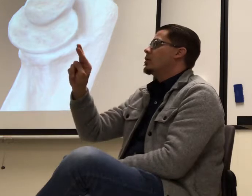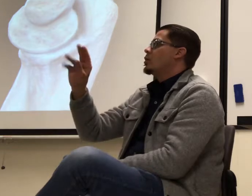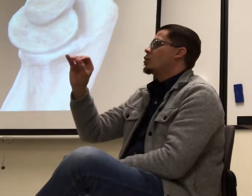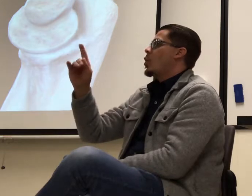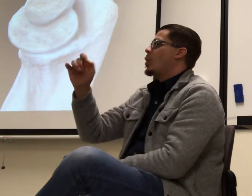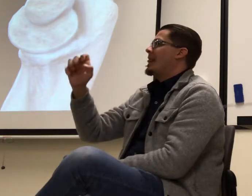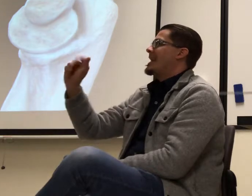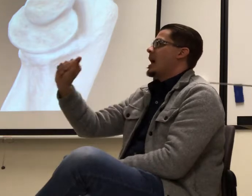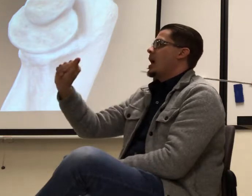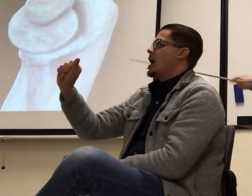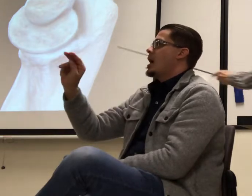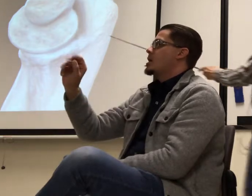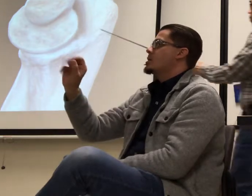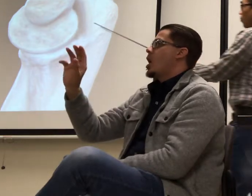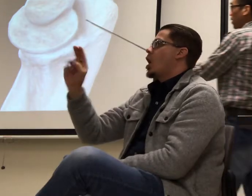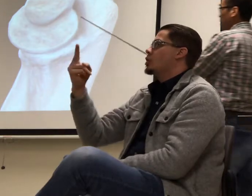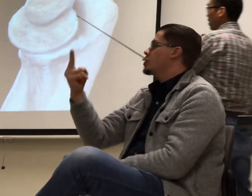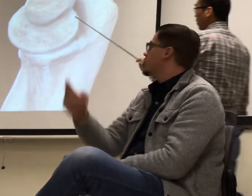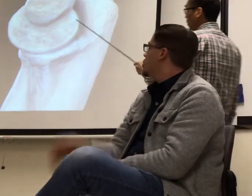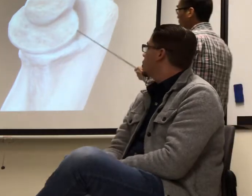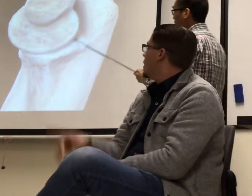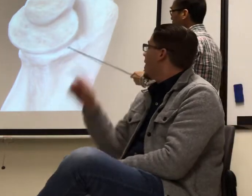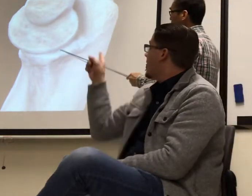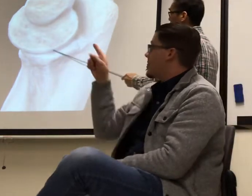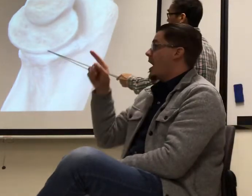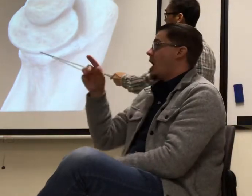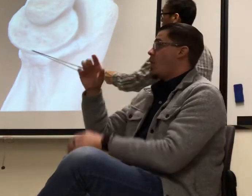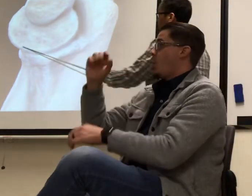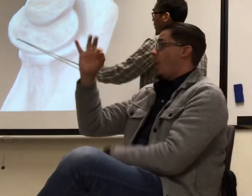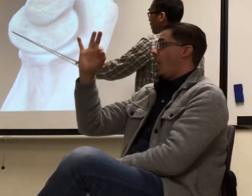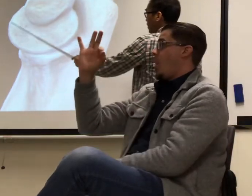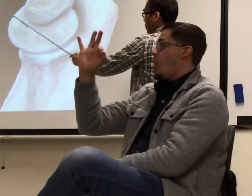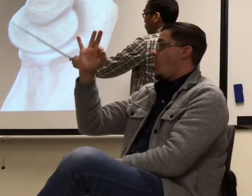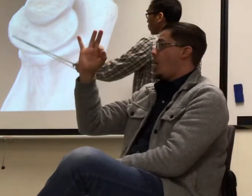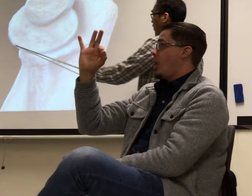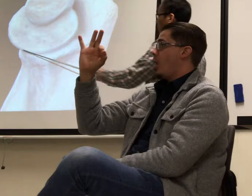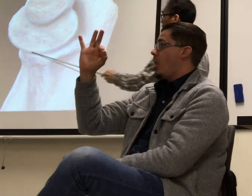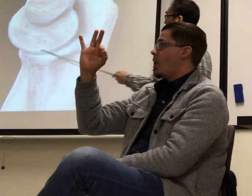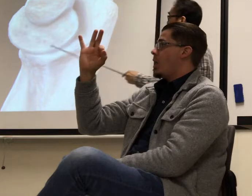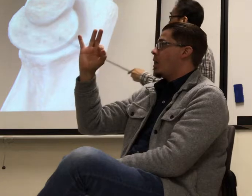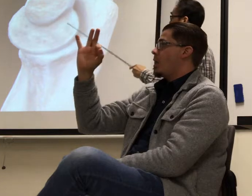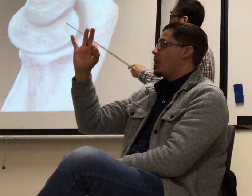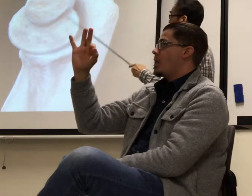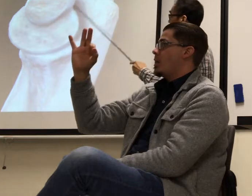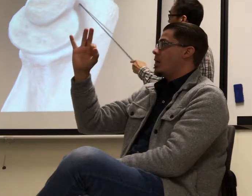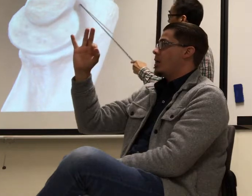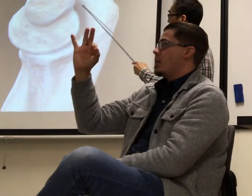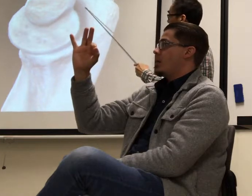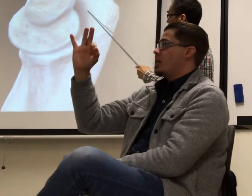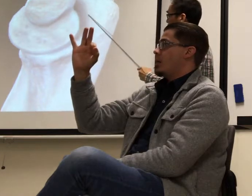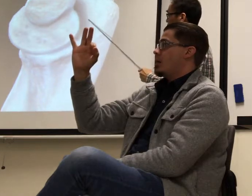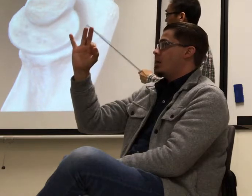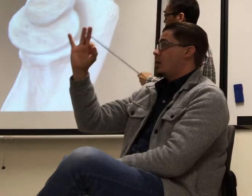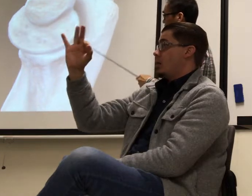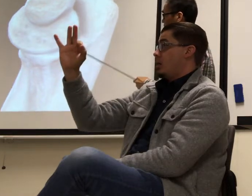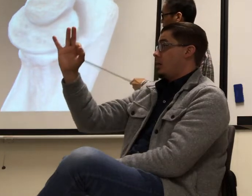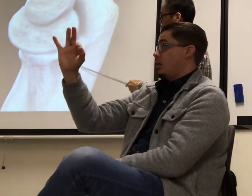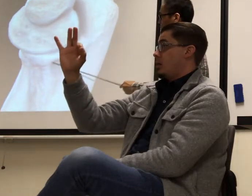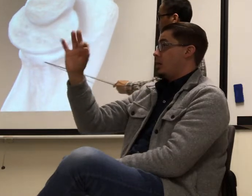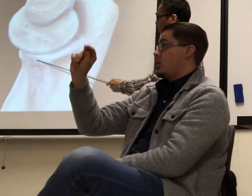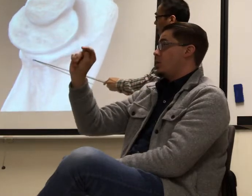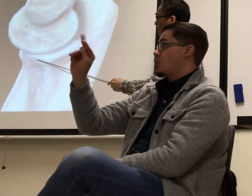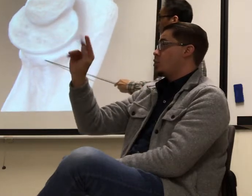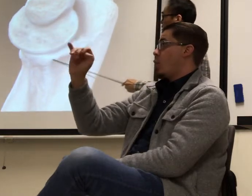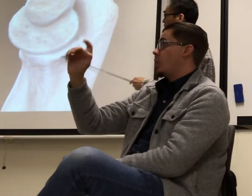First articulation, this round thing here, that's the trochlea. It fits in this notch,